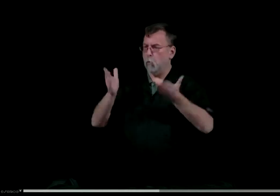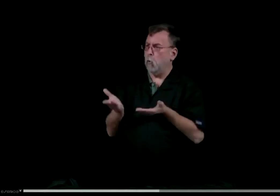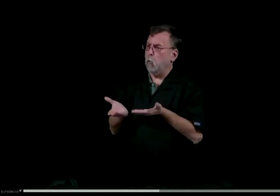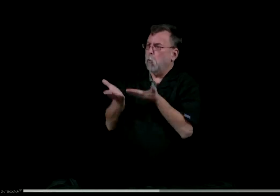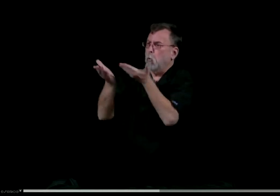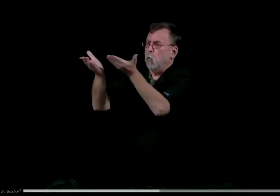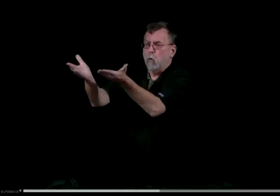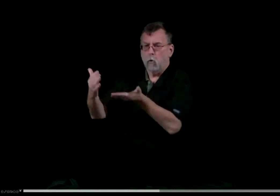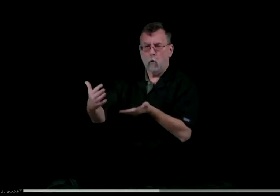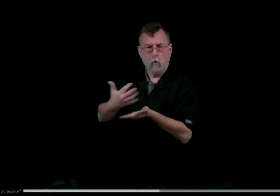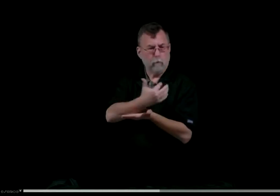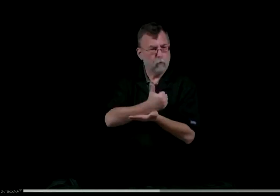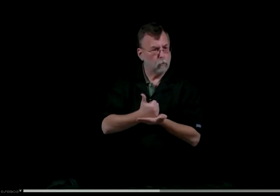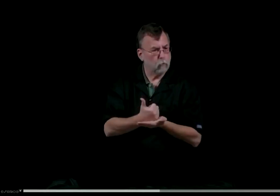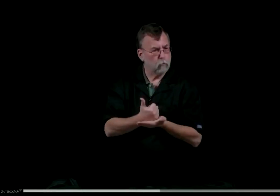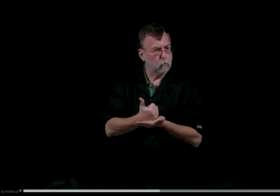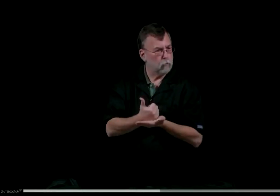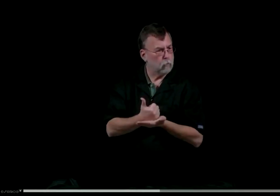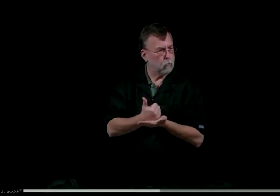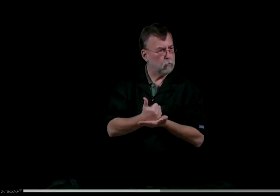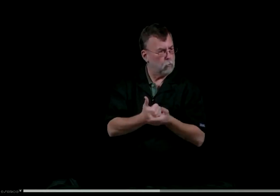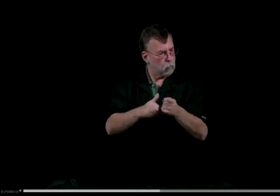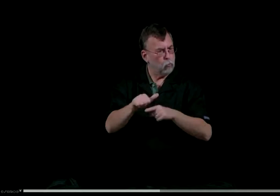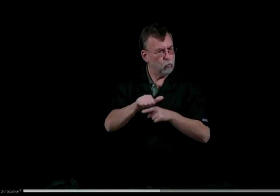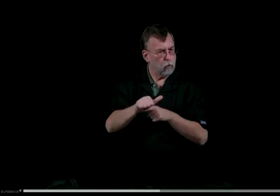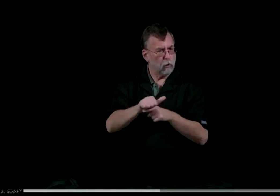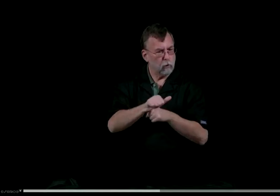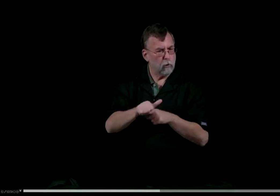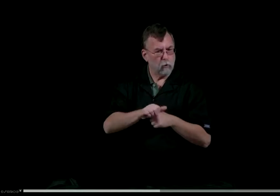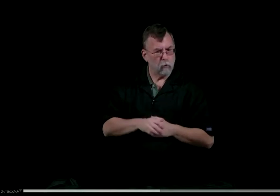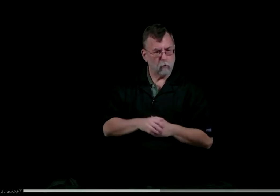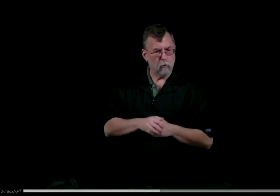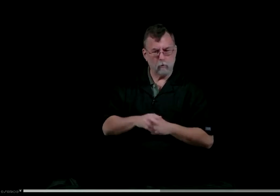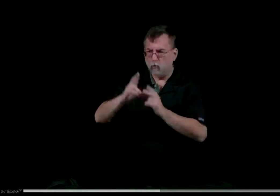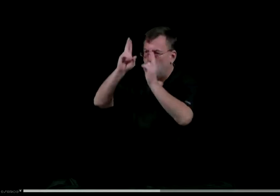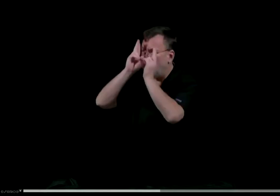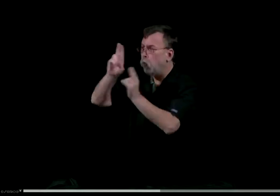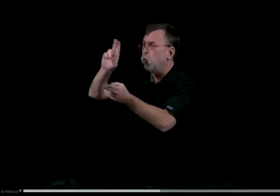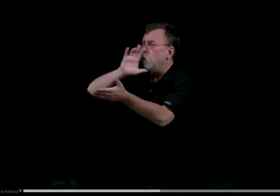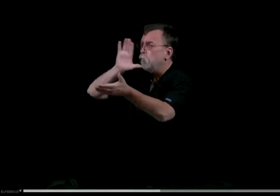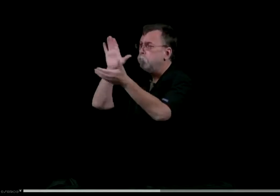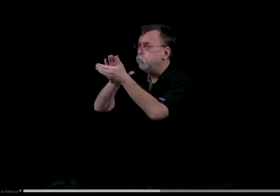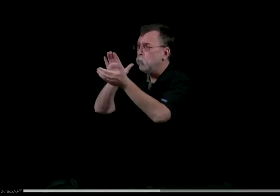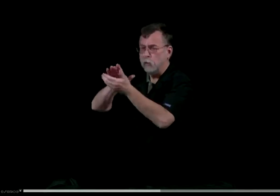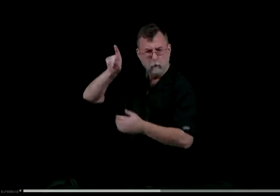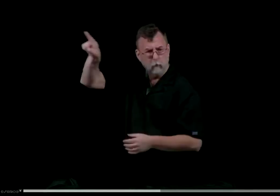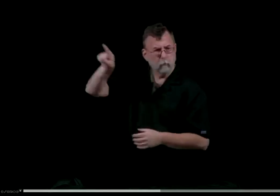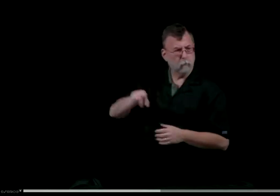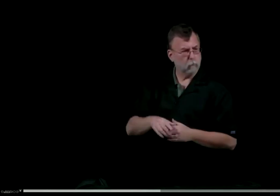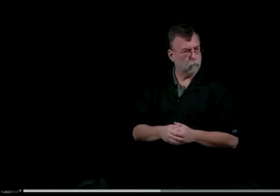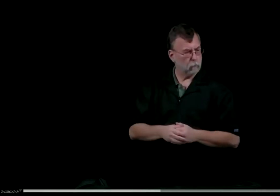Maybe you're working and give it all up to God. But you're training to honor and praise